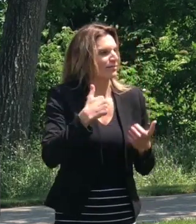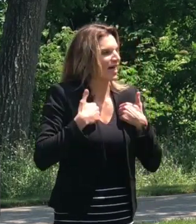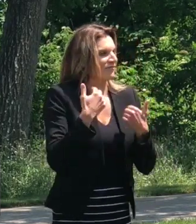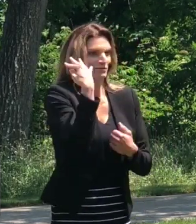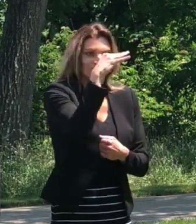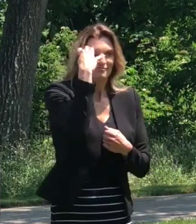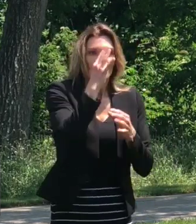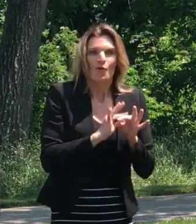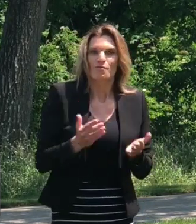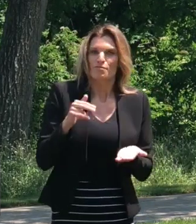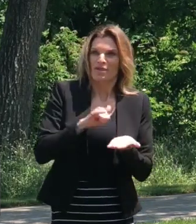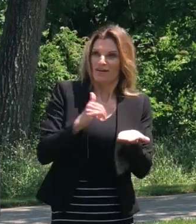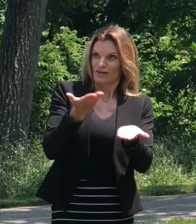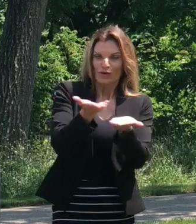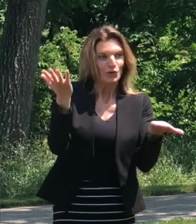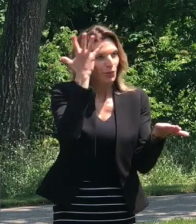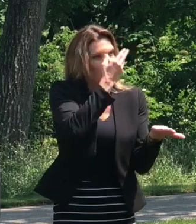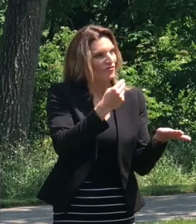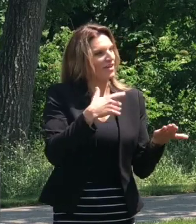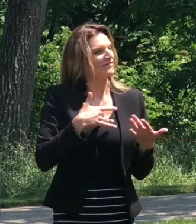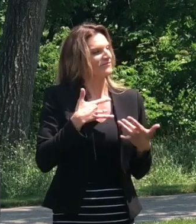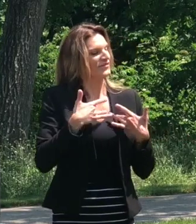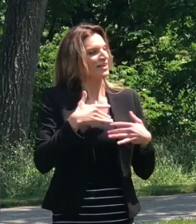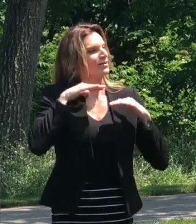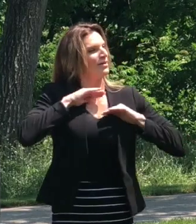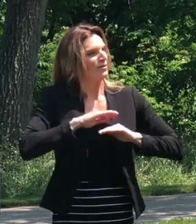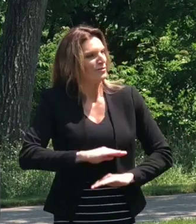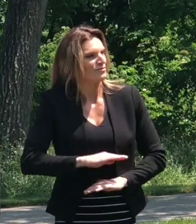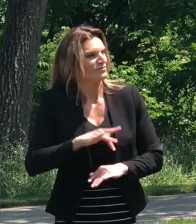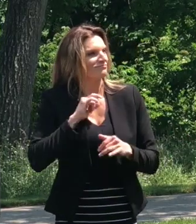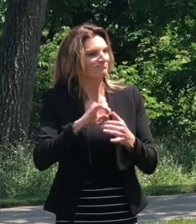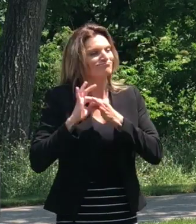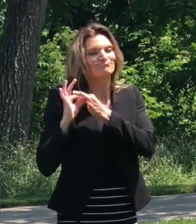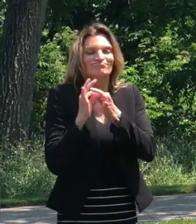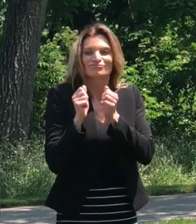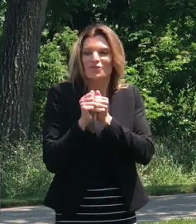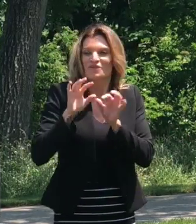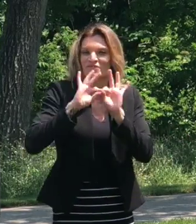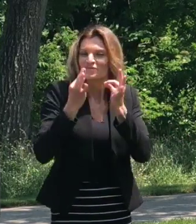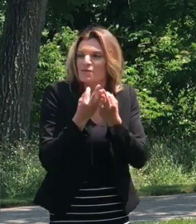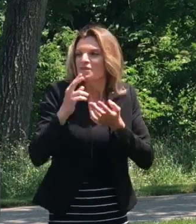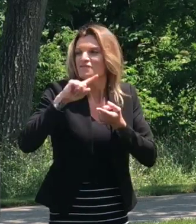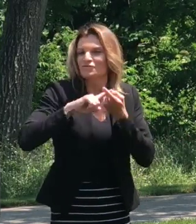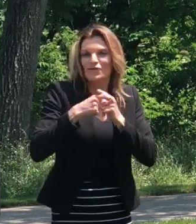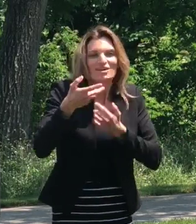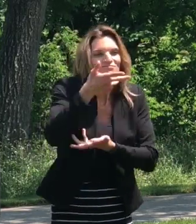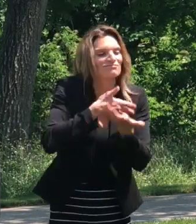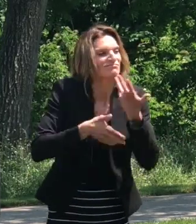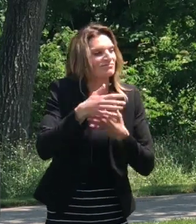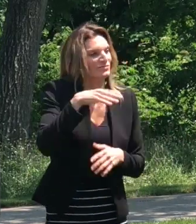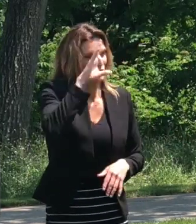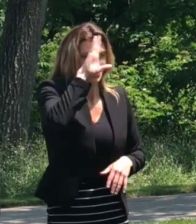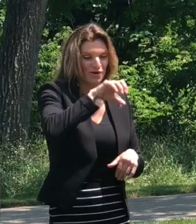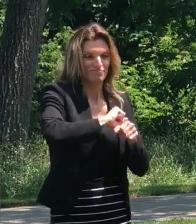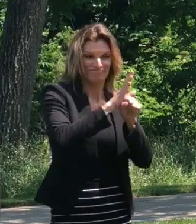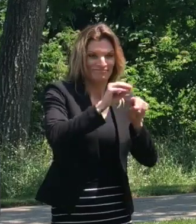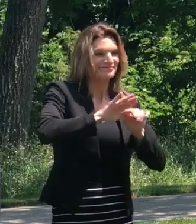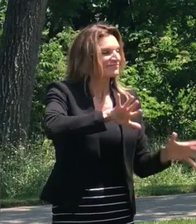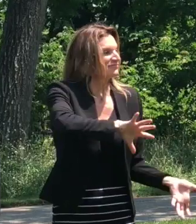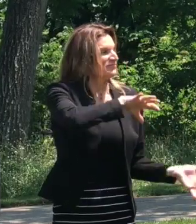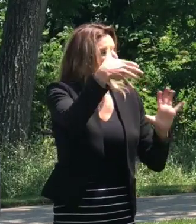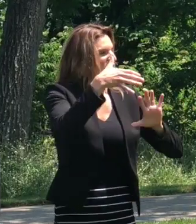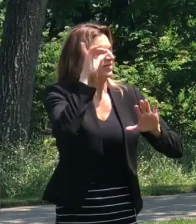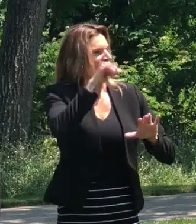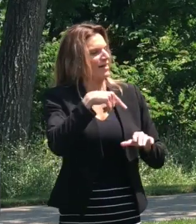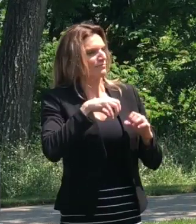lives and to connect with our loved ones. So after a pandemic that exacerbated and exposed so many underlying issues